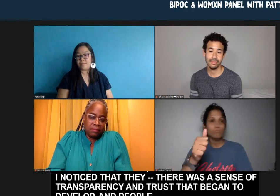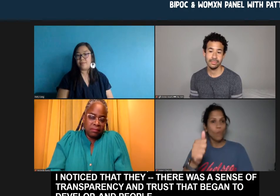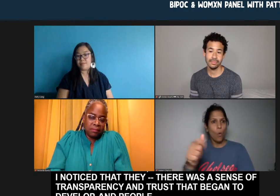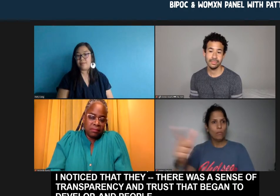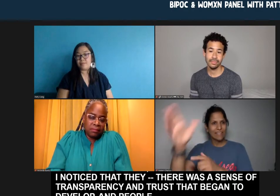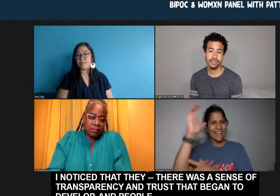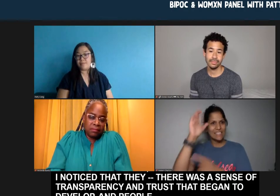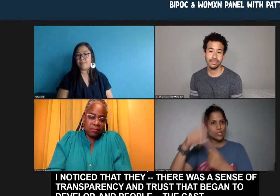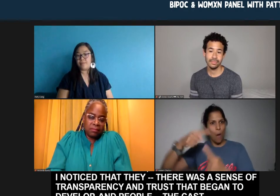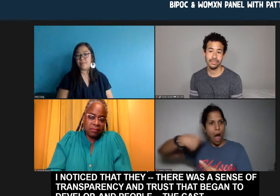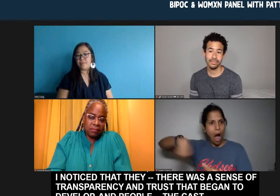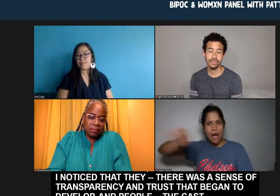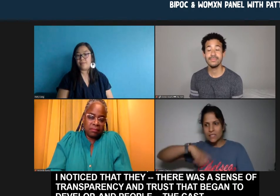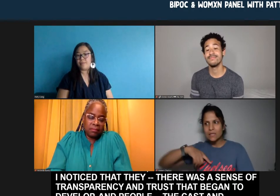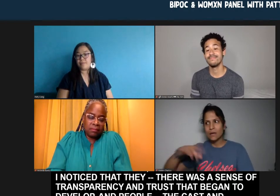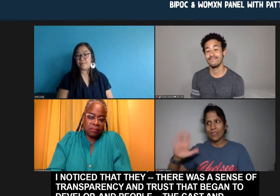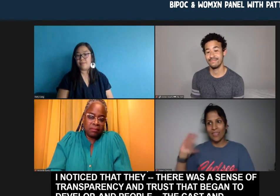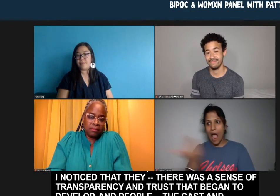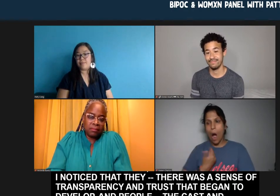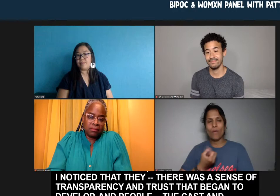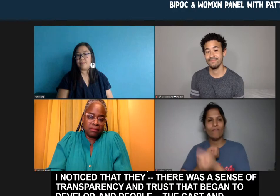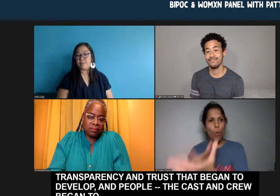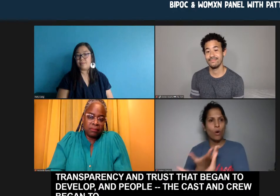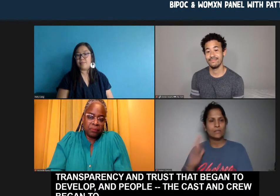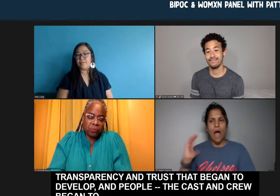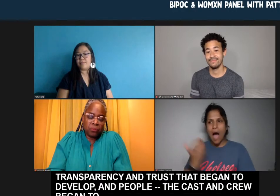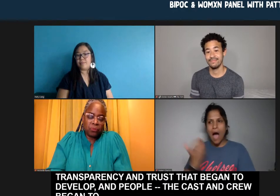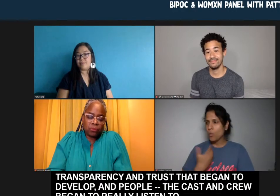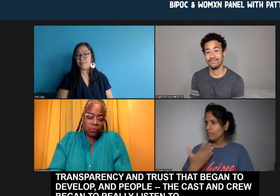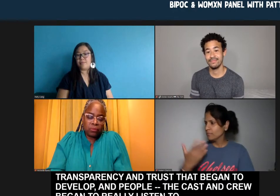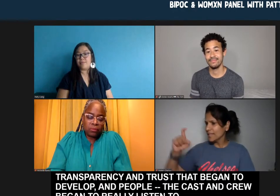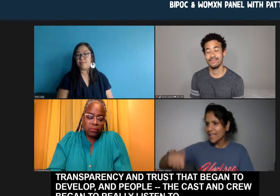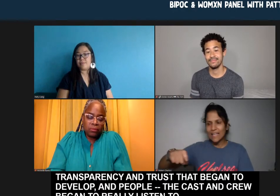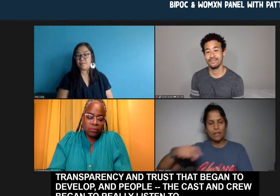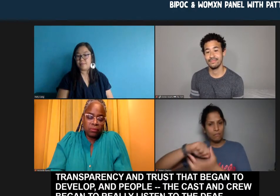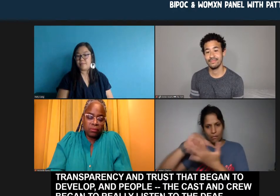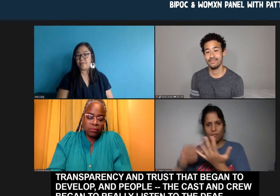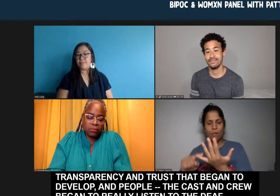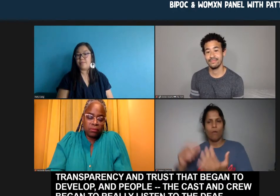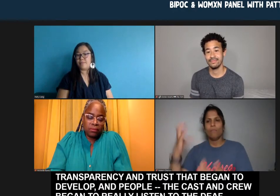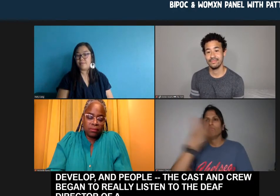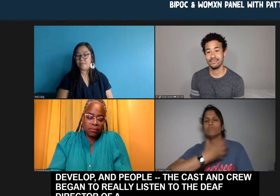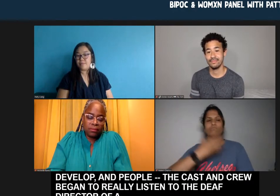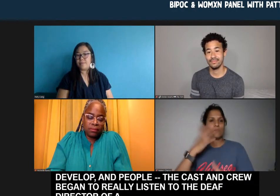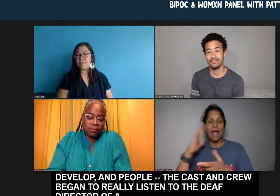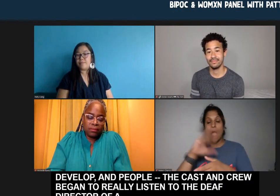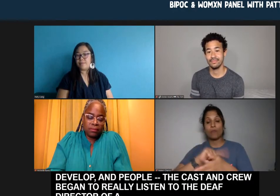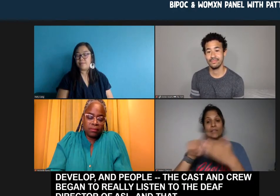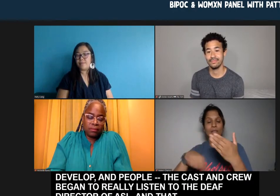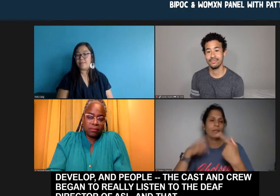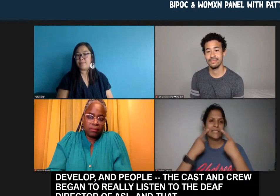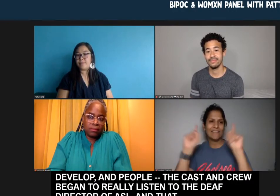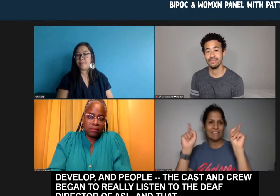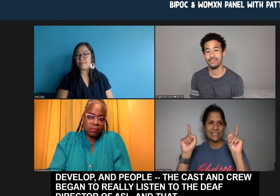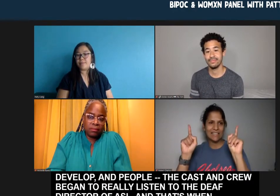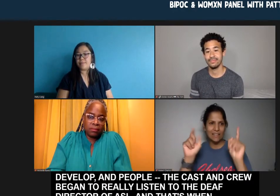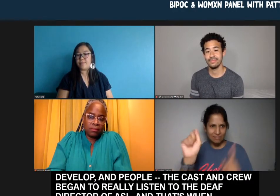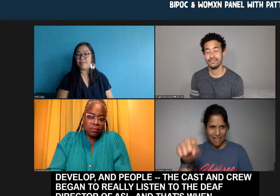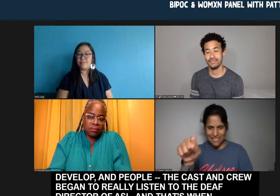really listen to the deaf director of ASL. And that's when our voice, the deaf voice, really started to come through. And